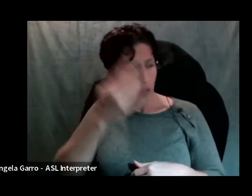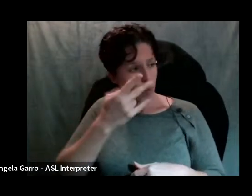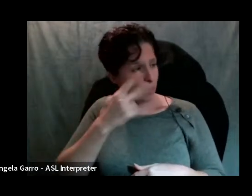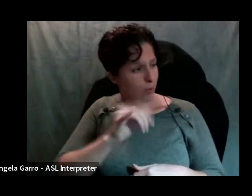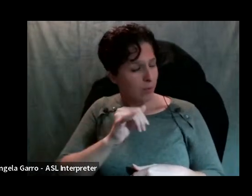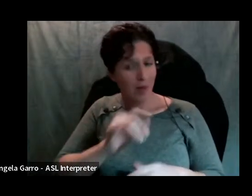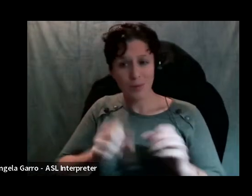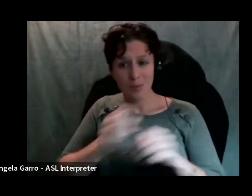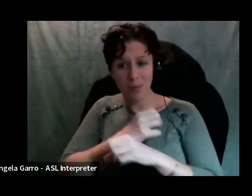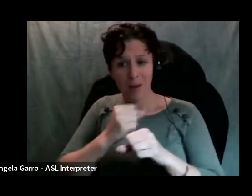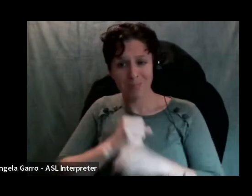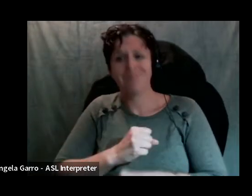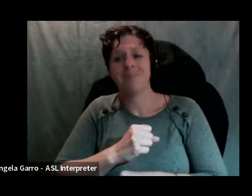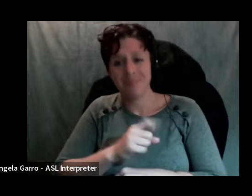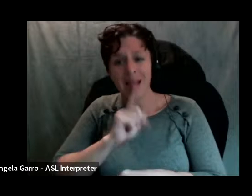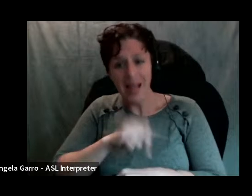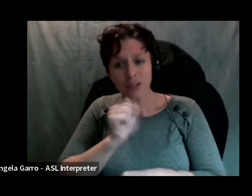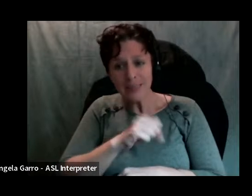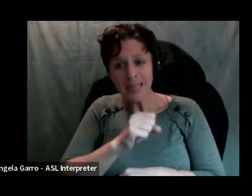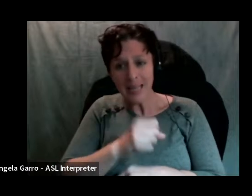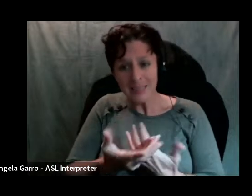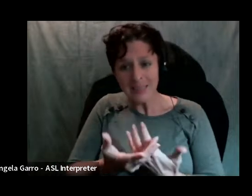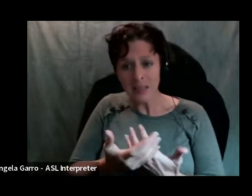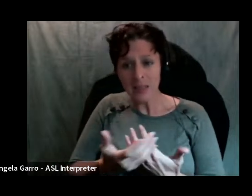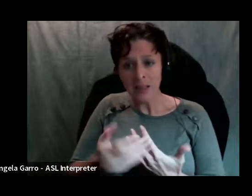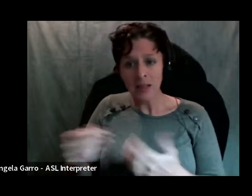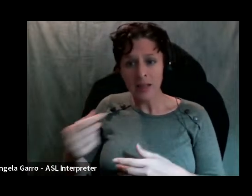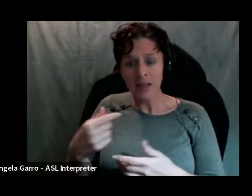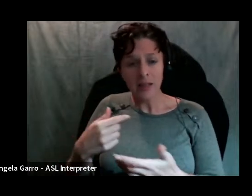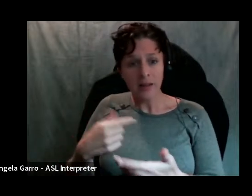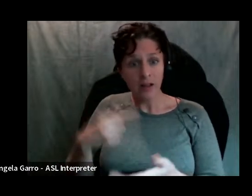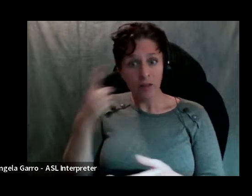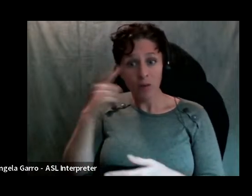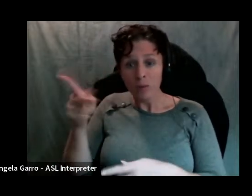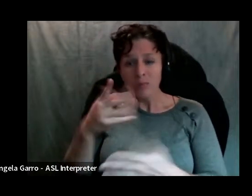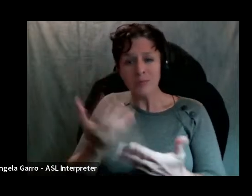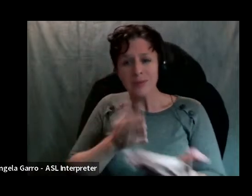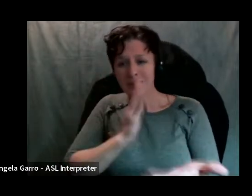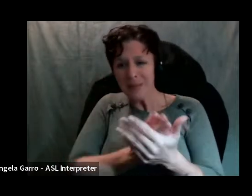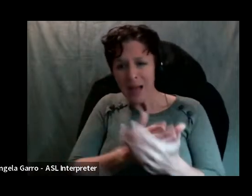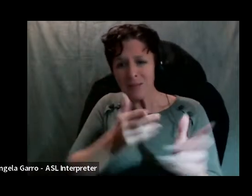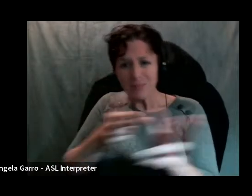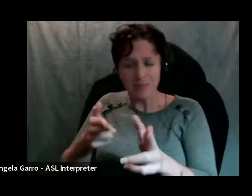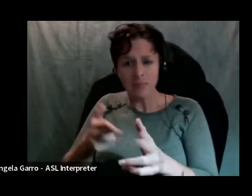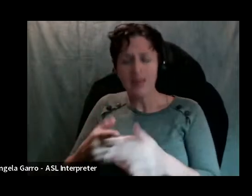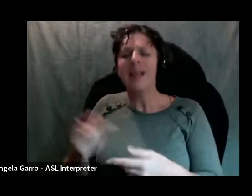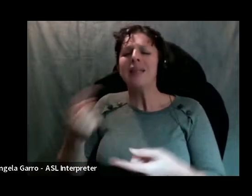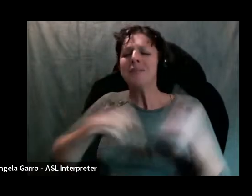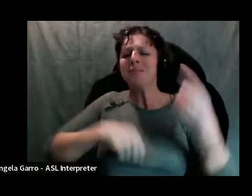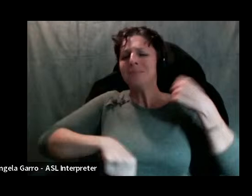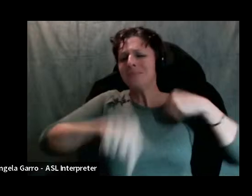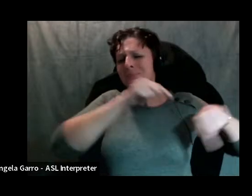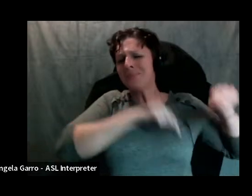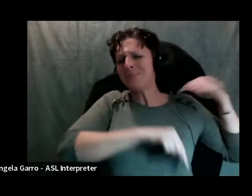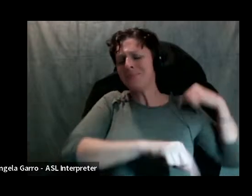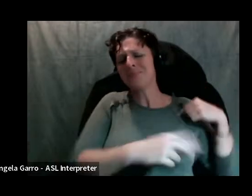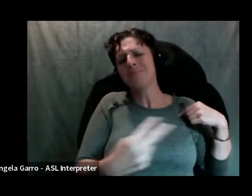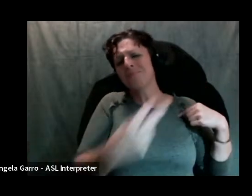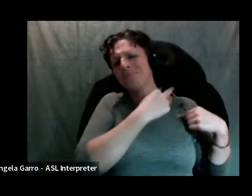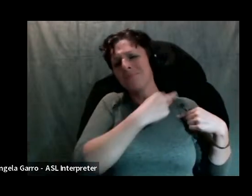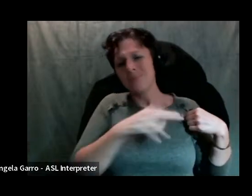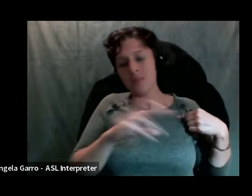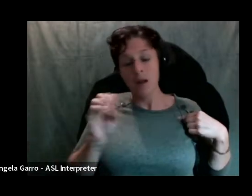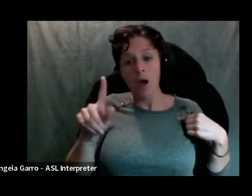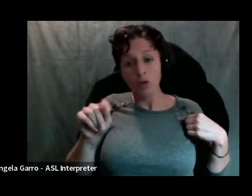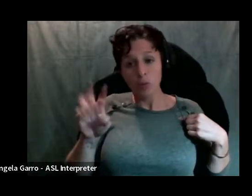the answer is yes. For those who call for a ceasefire, let's all get in a time machine and head back to October 6th,